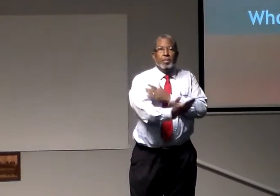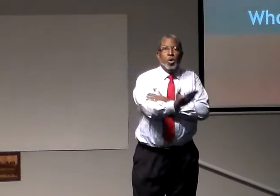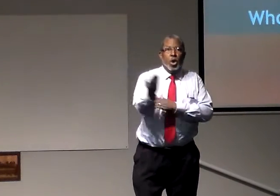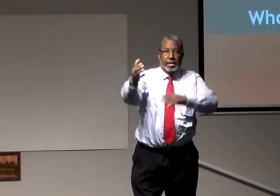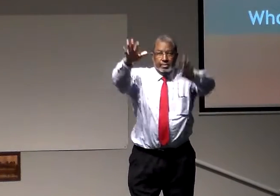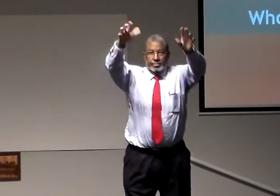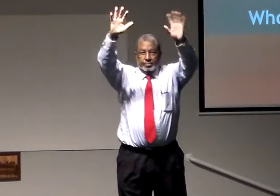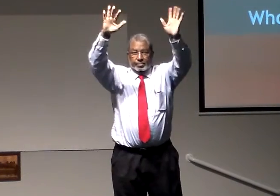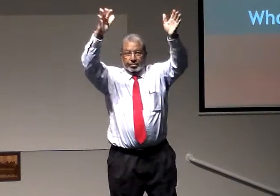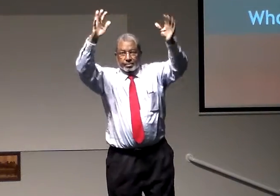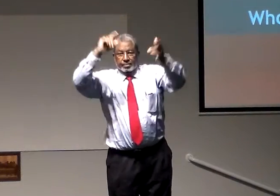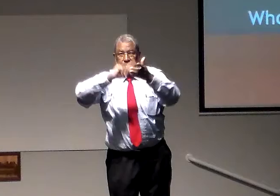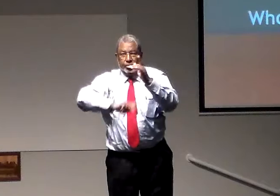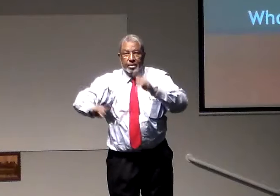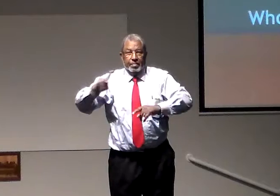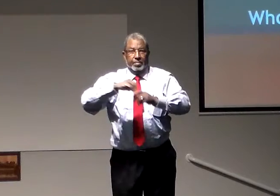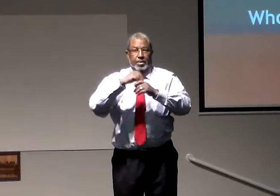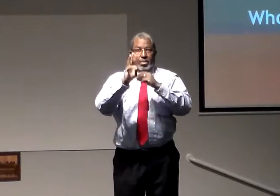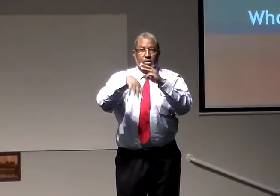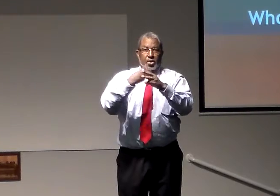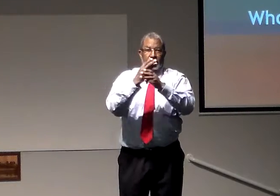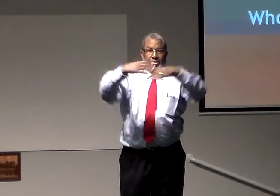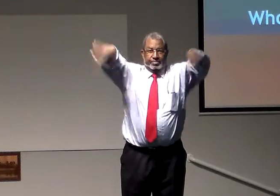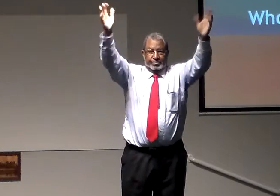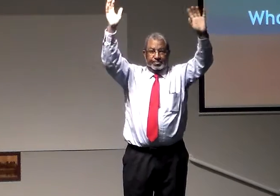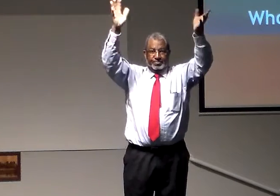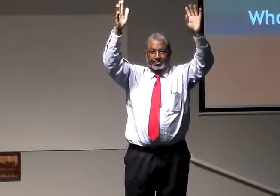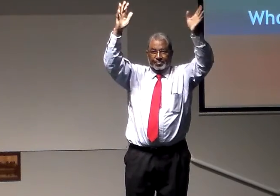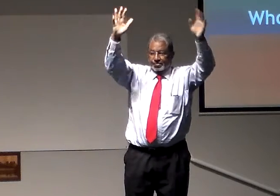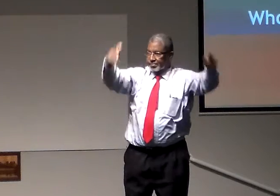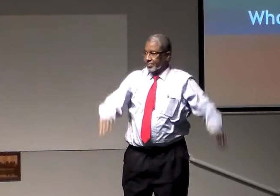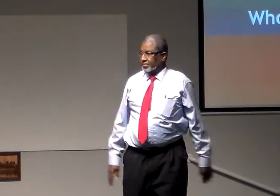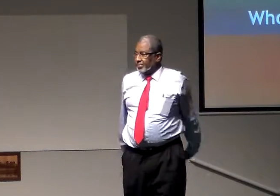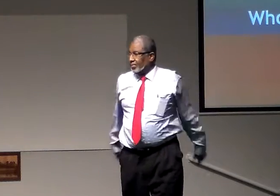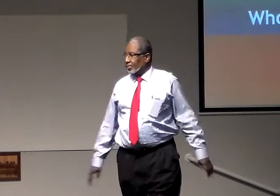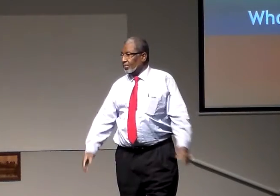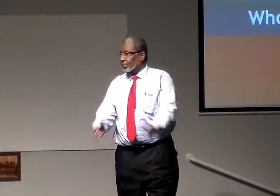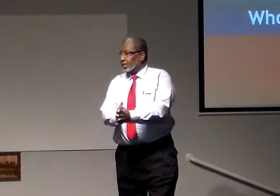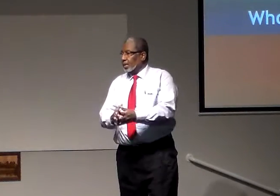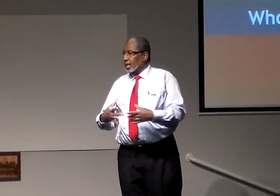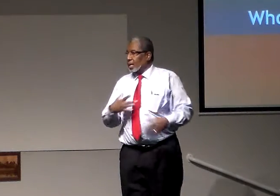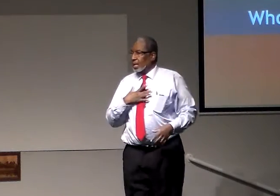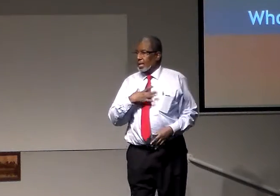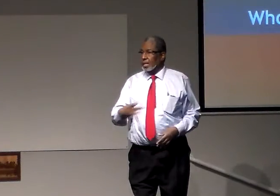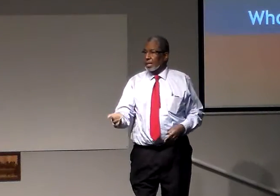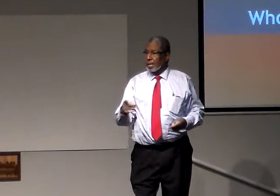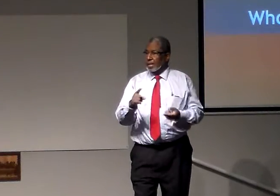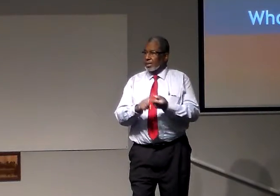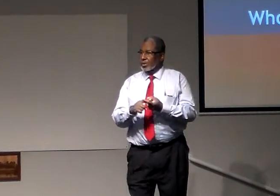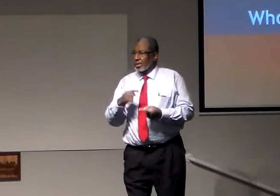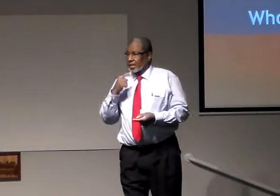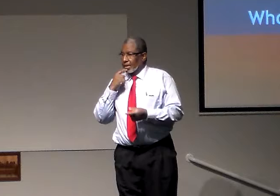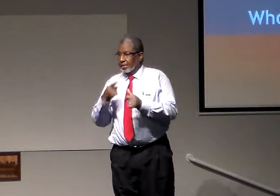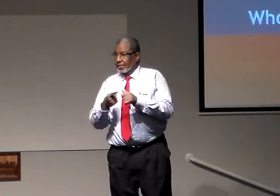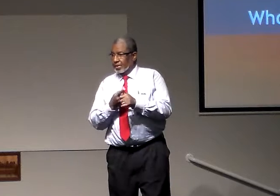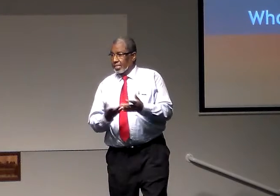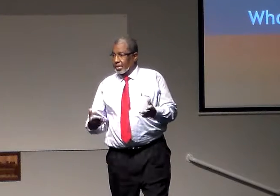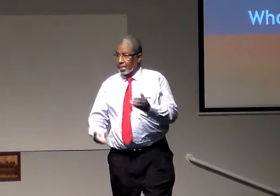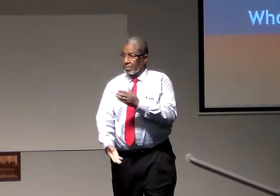And good morning to the world out there. Good morning, people. All right. First of all,